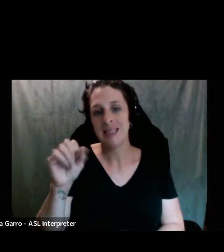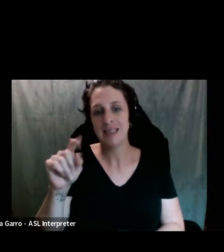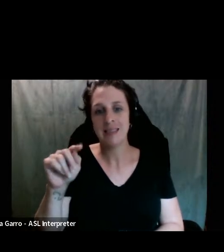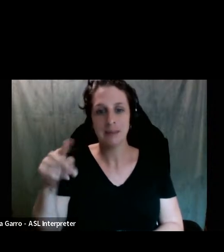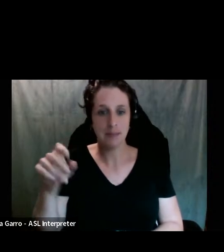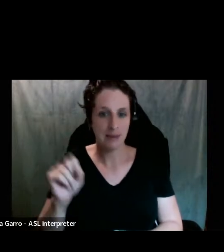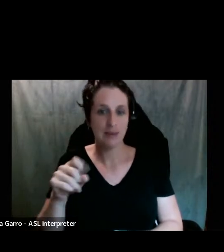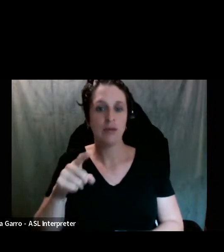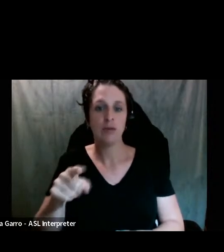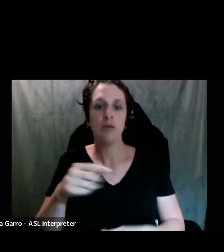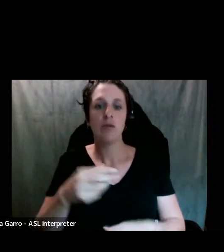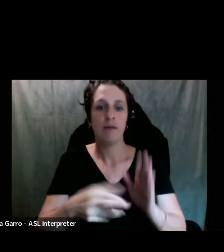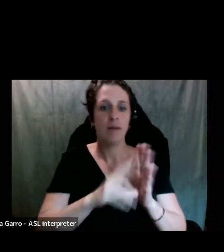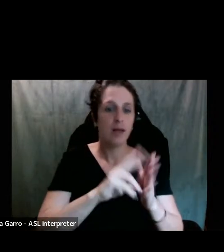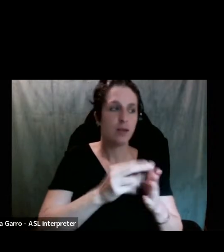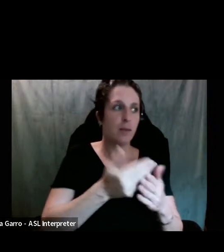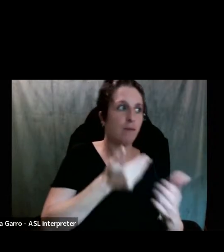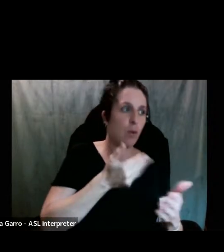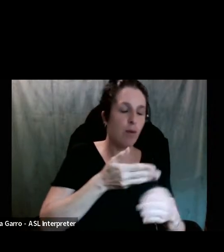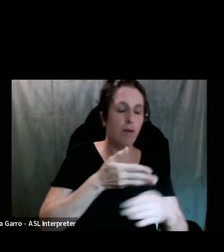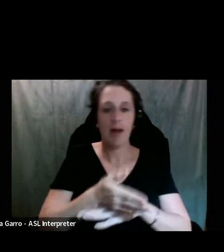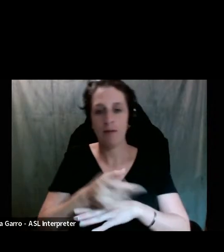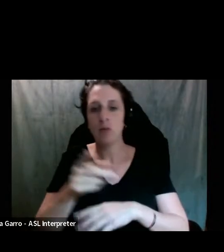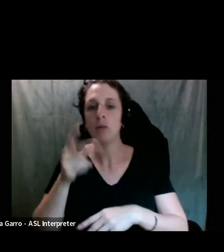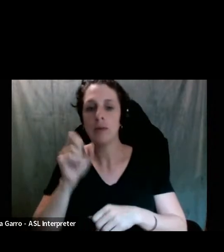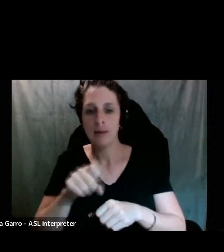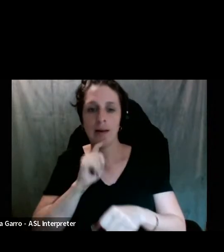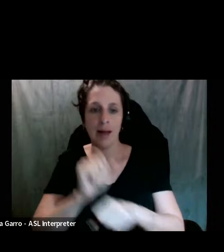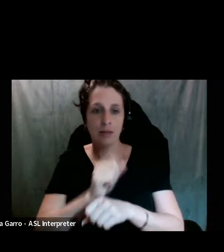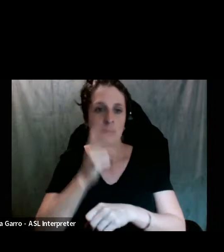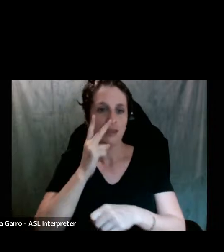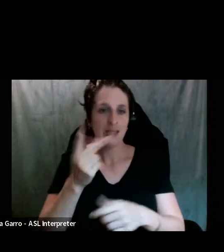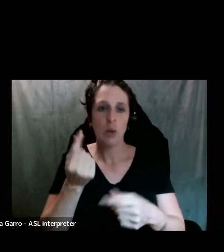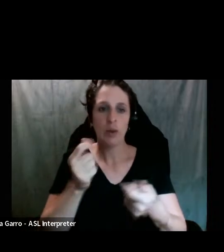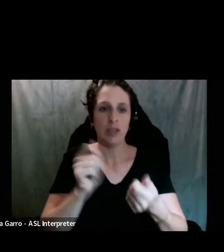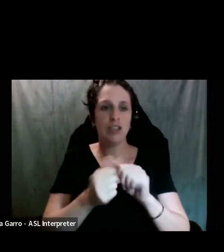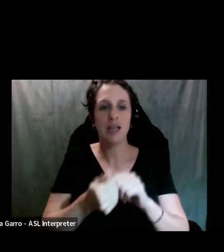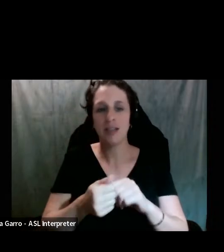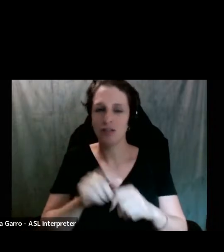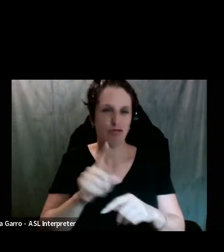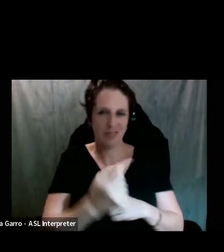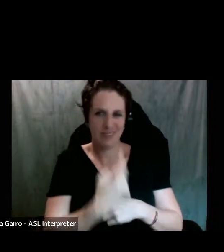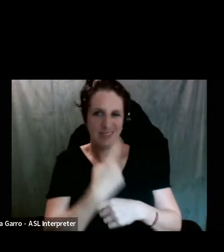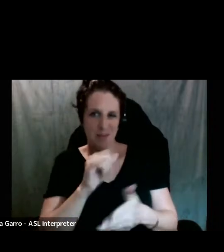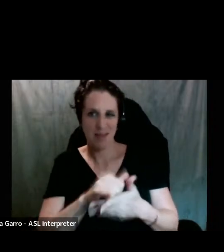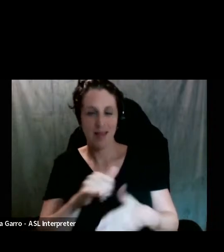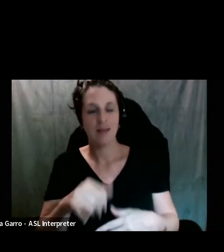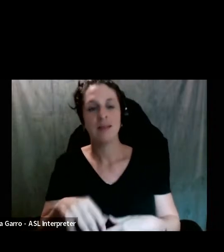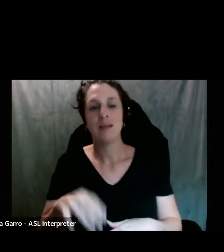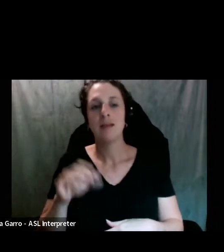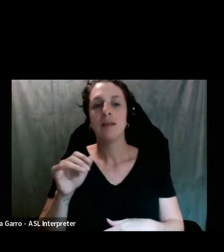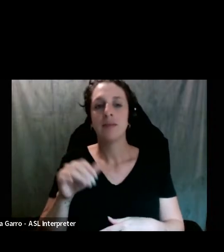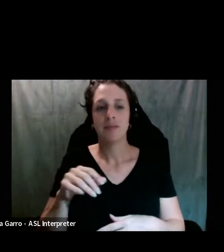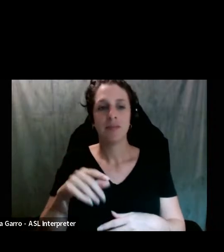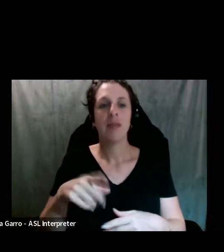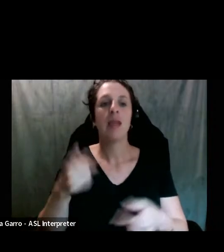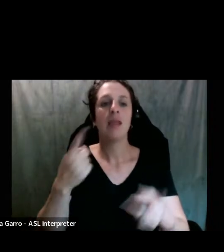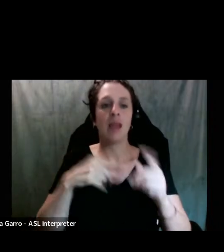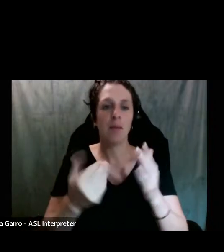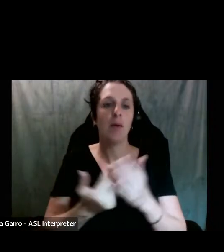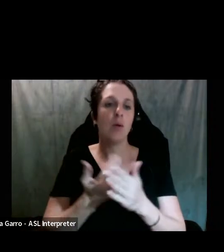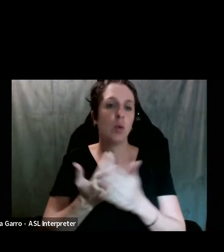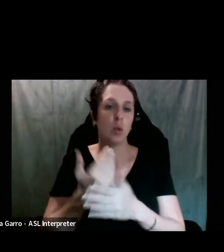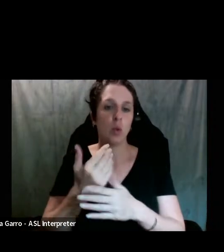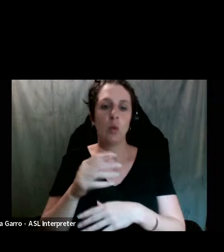after, so you can actually see what's changed. And they're coming Just out. send that to me. Yes. Yep. So, and they're coming out with a new continuum